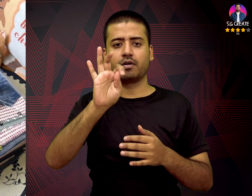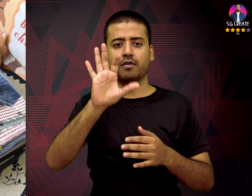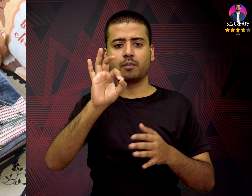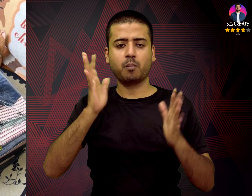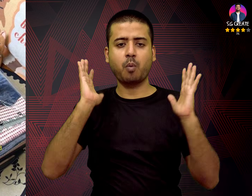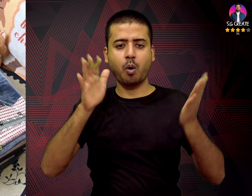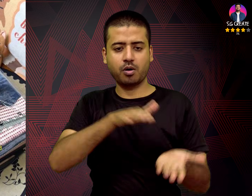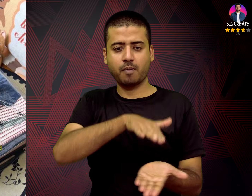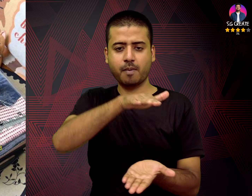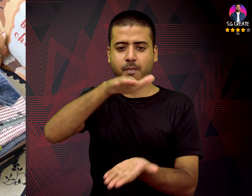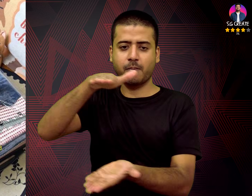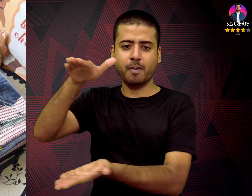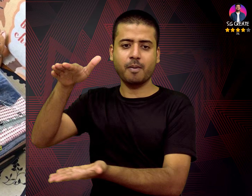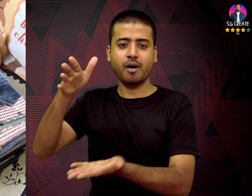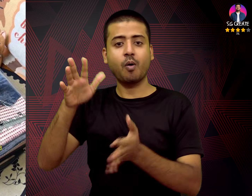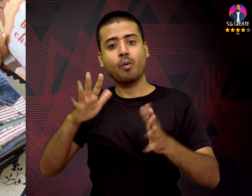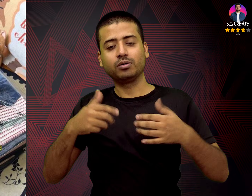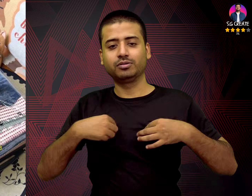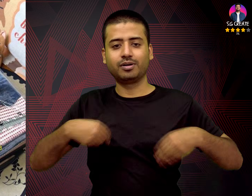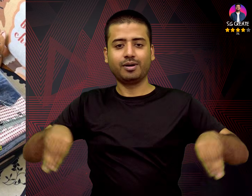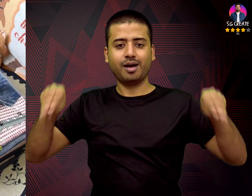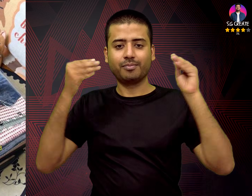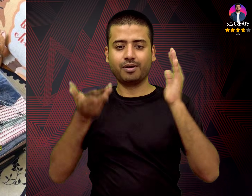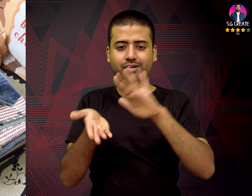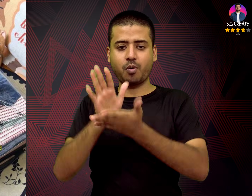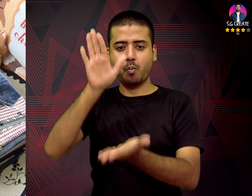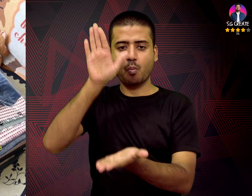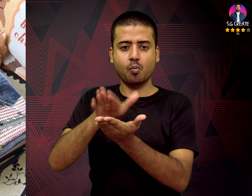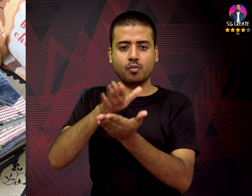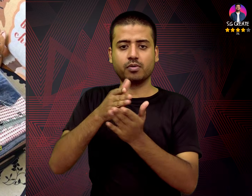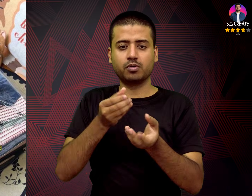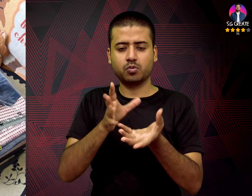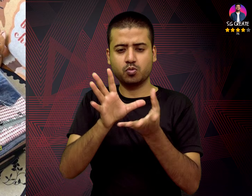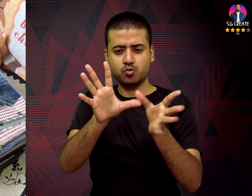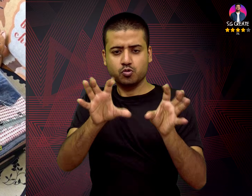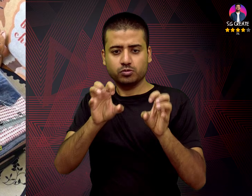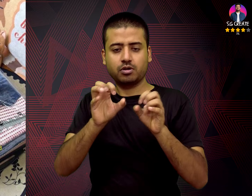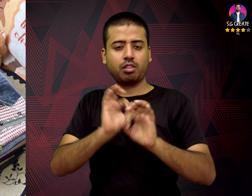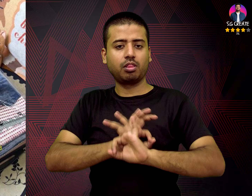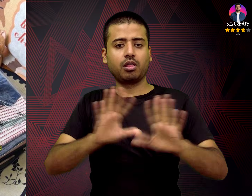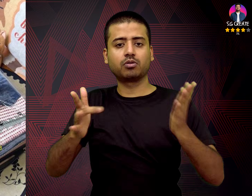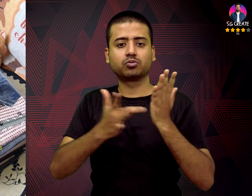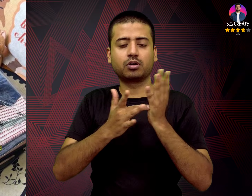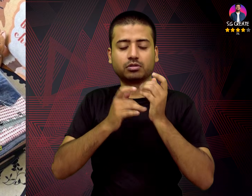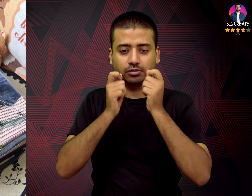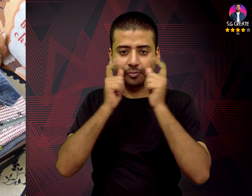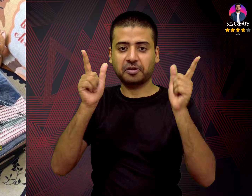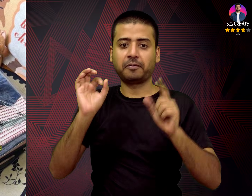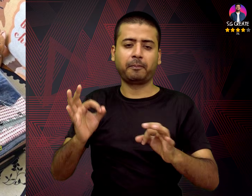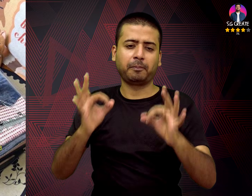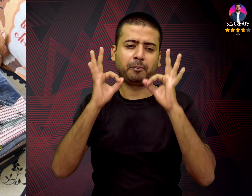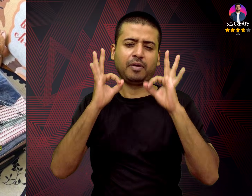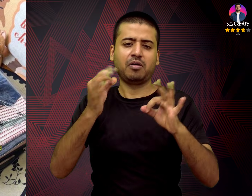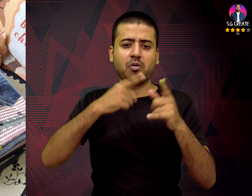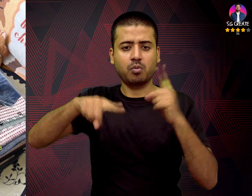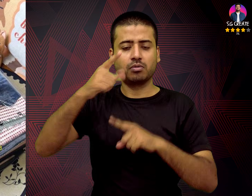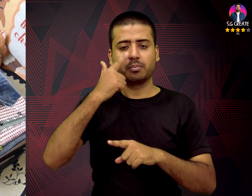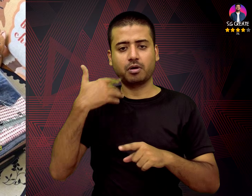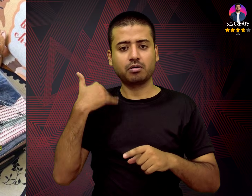oxygen that can lead to odors or, in the case of food-grade bags, keep snacks fresh for much longer. Protection against pests.